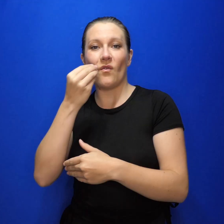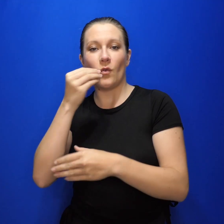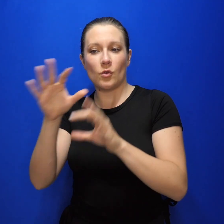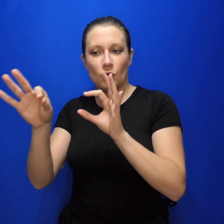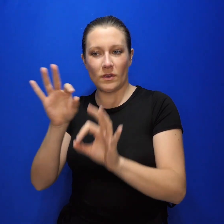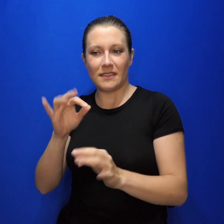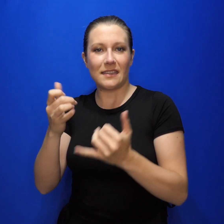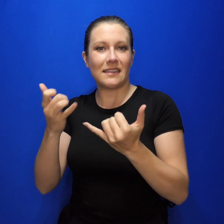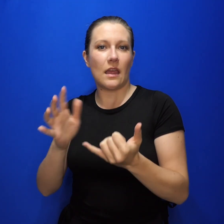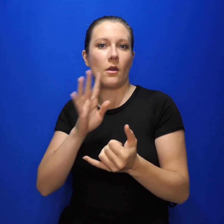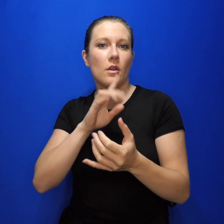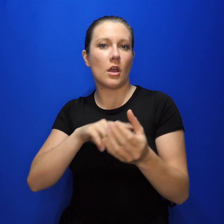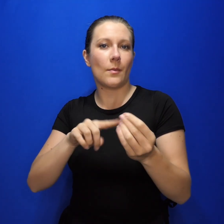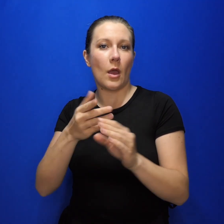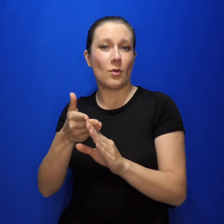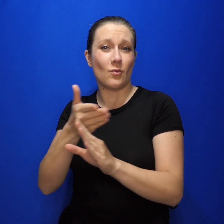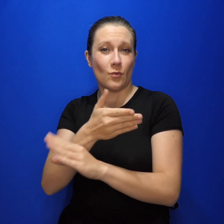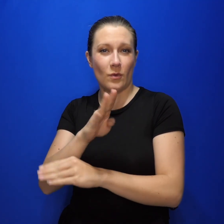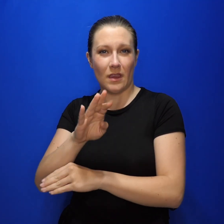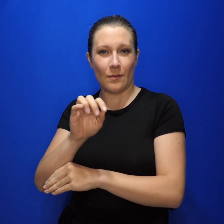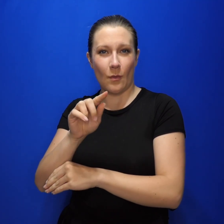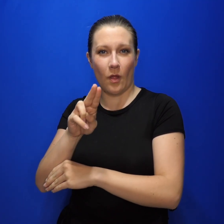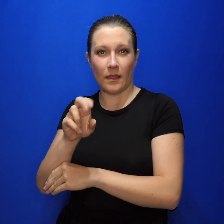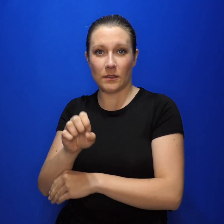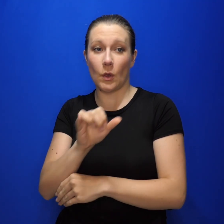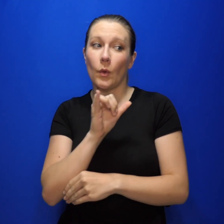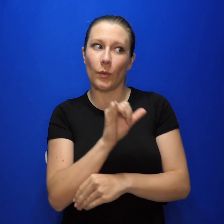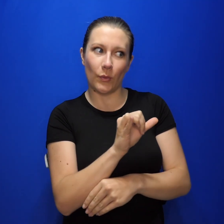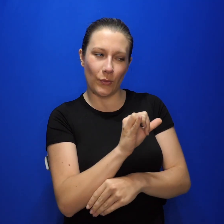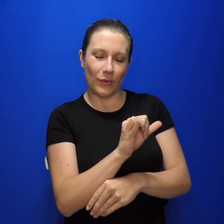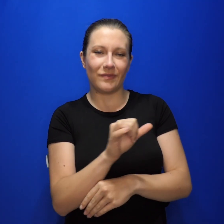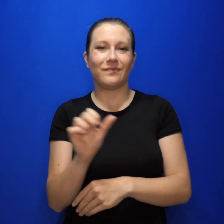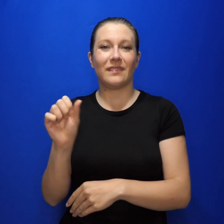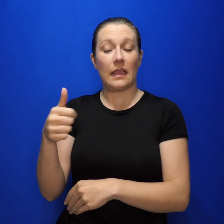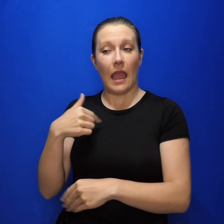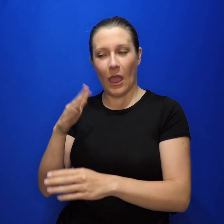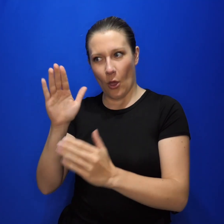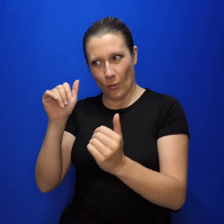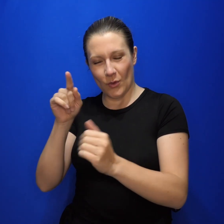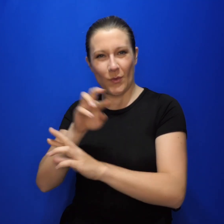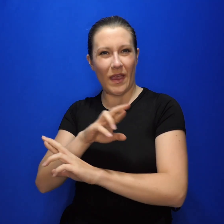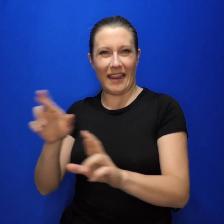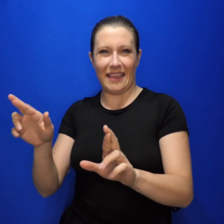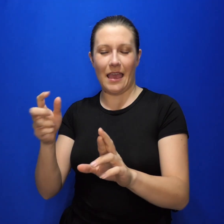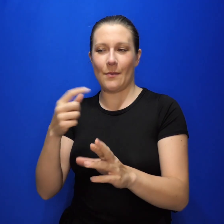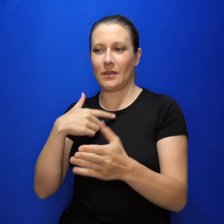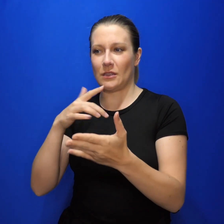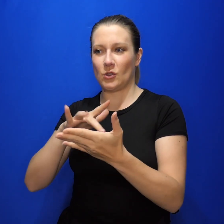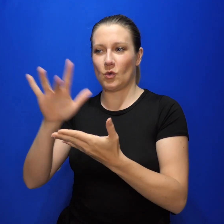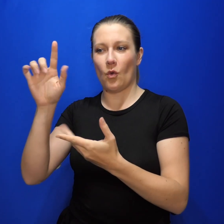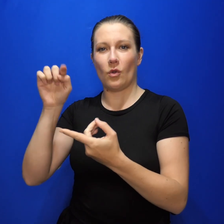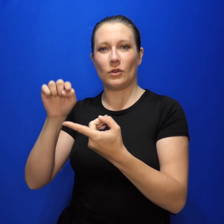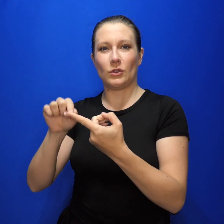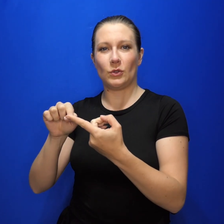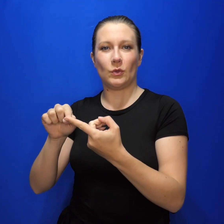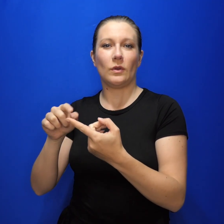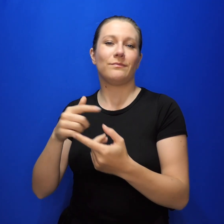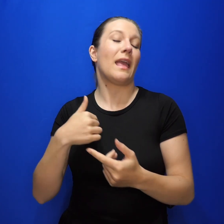talk about pre-bolusing. Ooh. Yes. So I hope you're ready. I'm going to scroll down to people's... I'm always